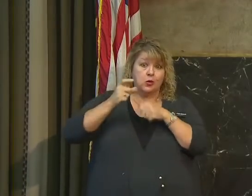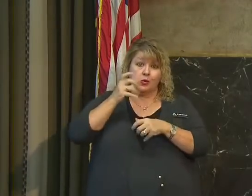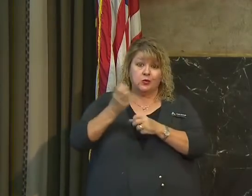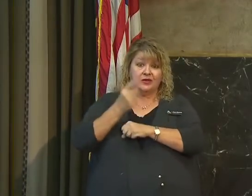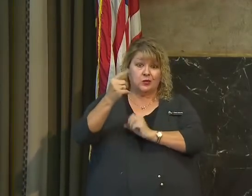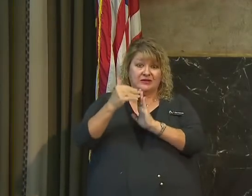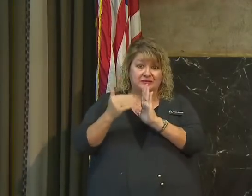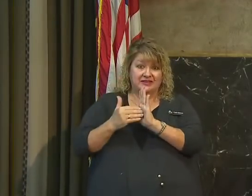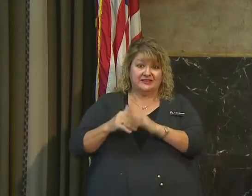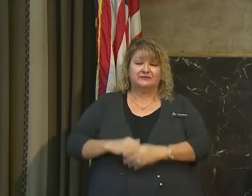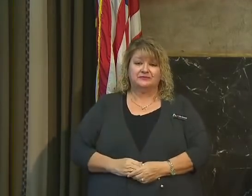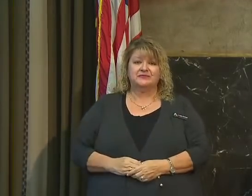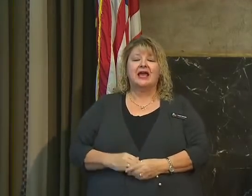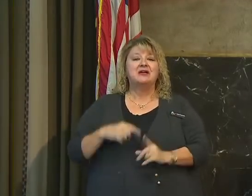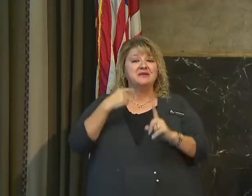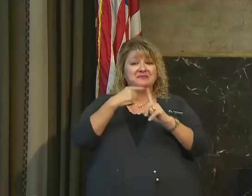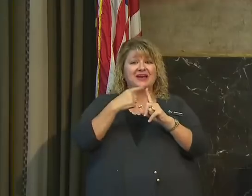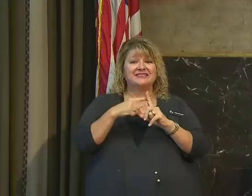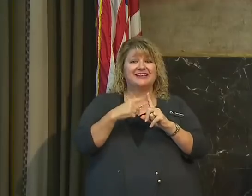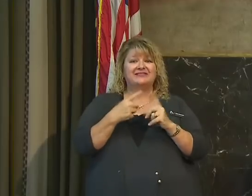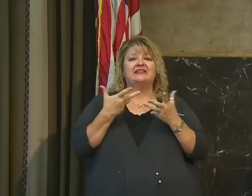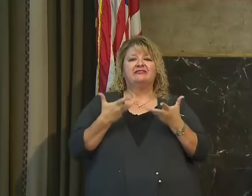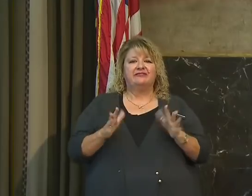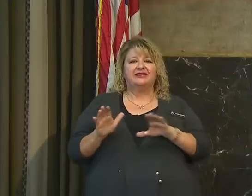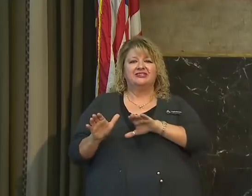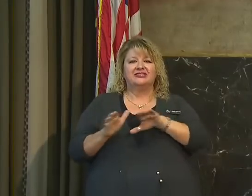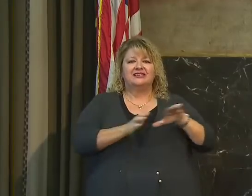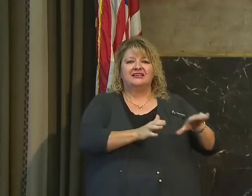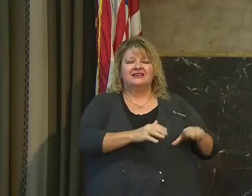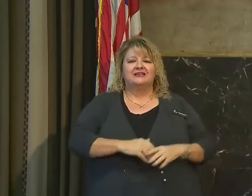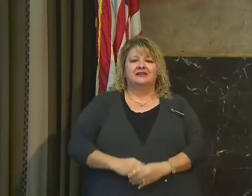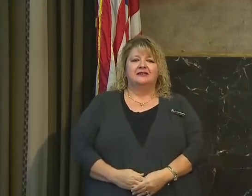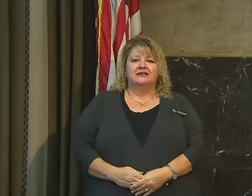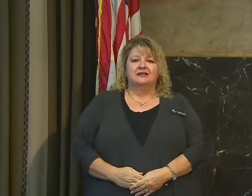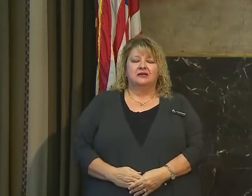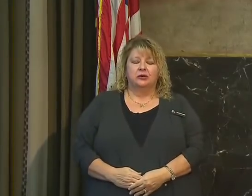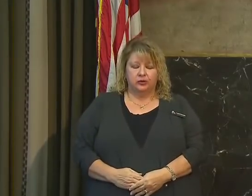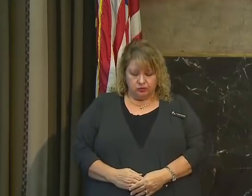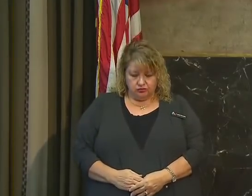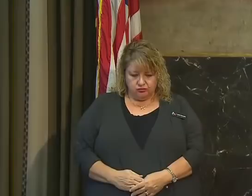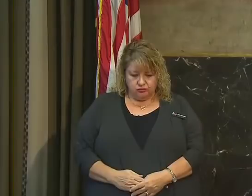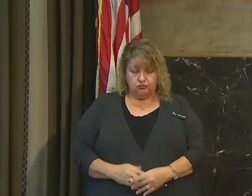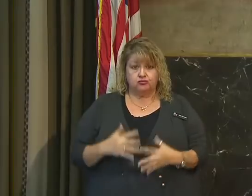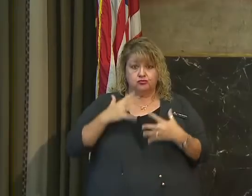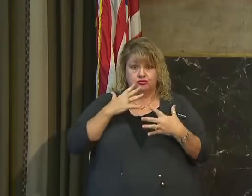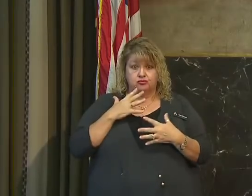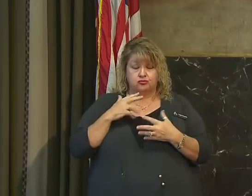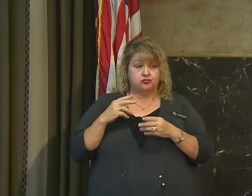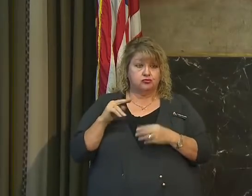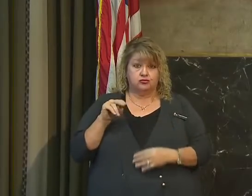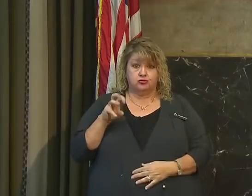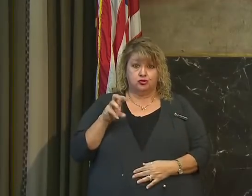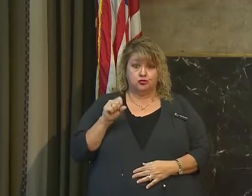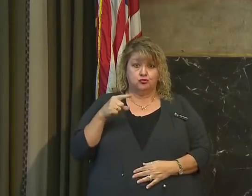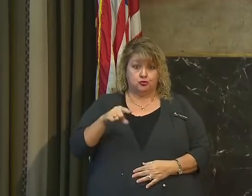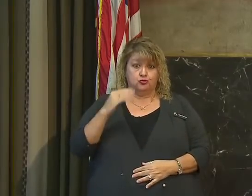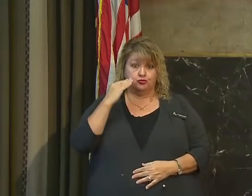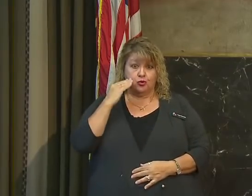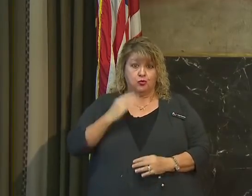Now, for the less positive news today, as you are probably well